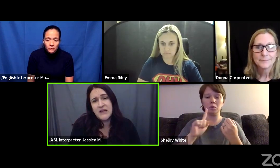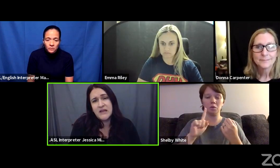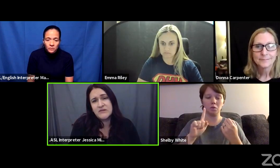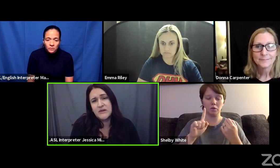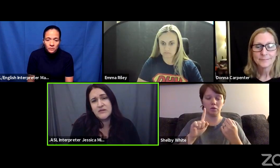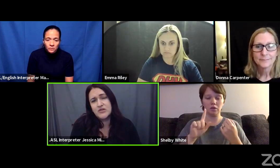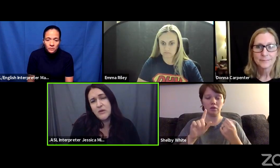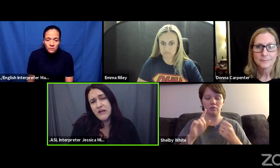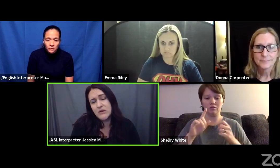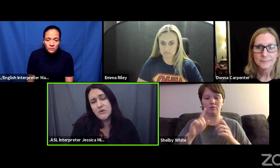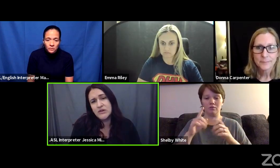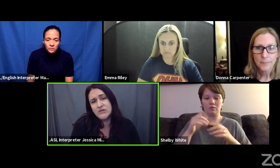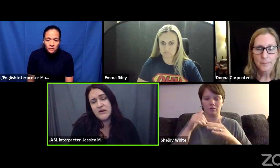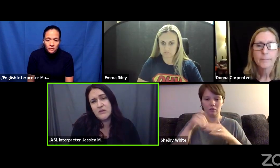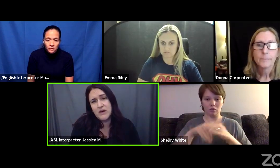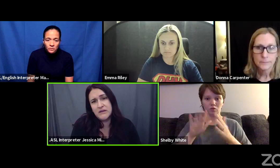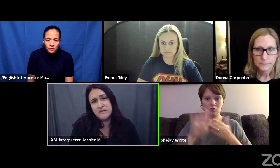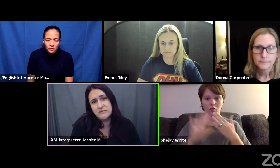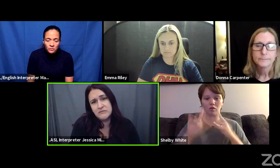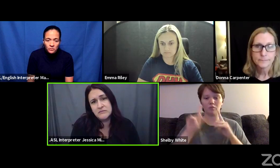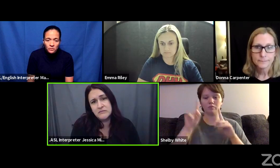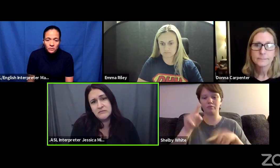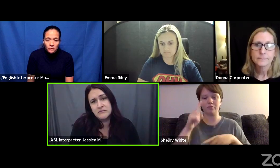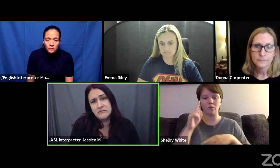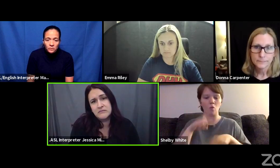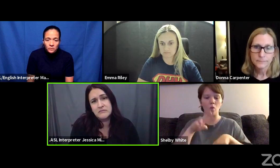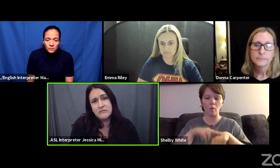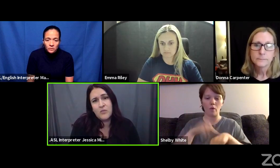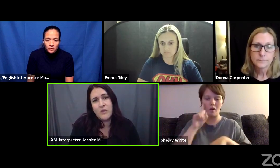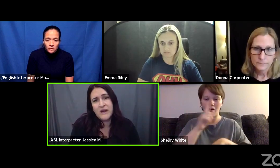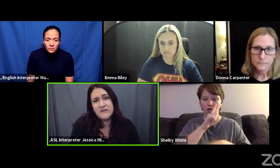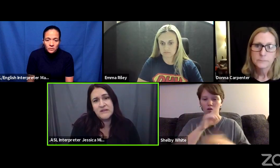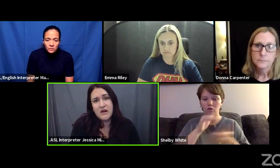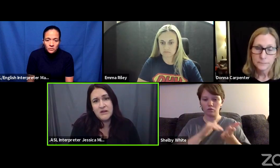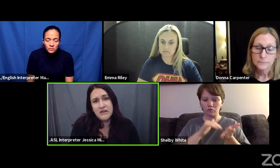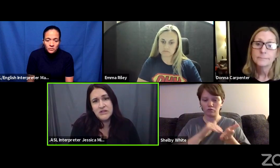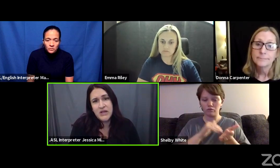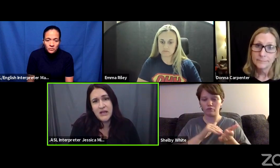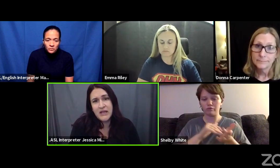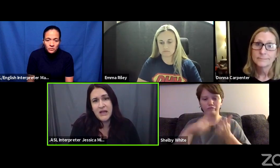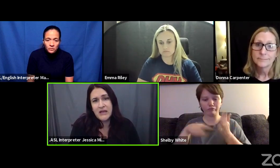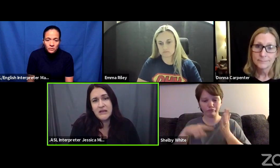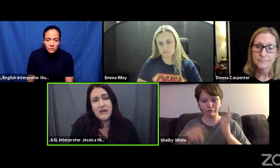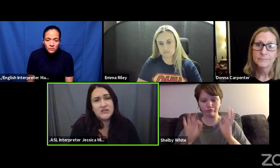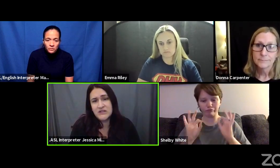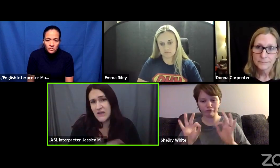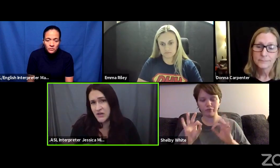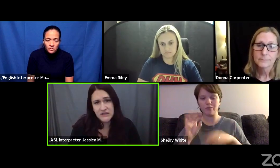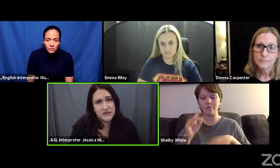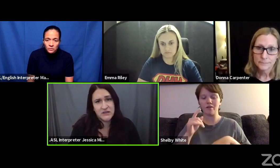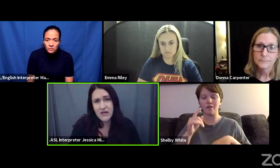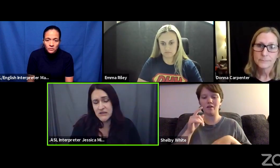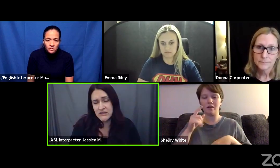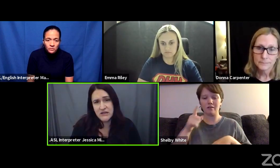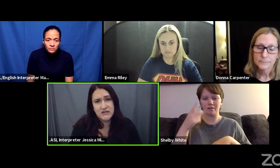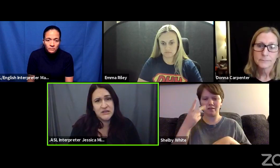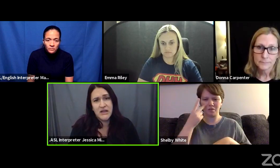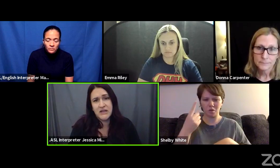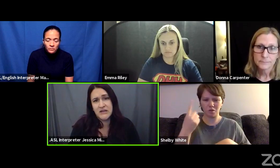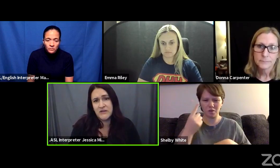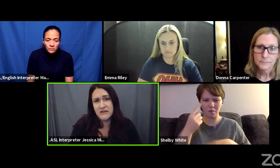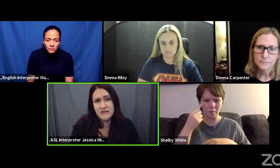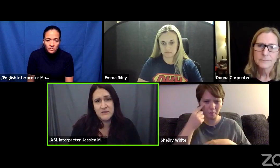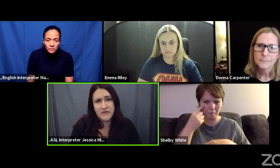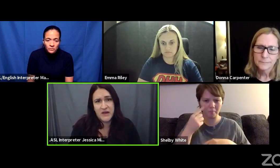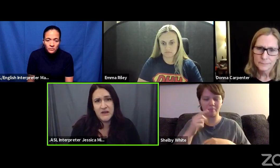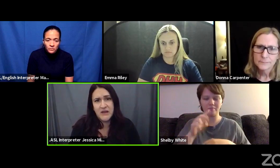would say I was around 20 or 21, when I was in college, I just had gone to the eye doctor